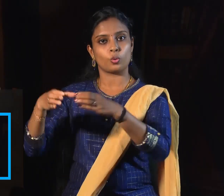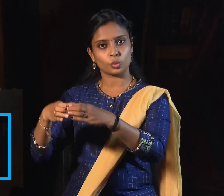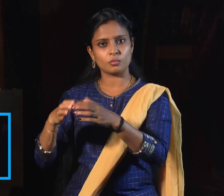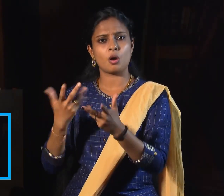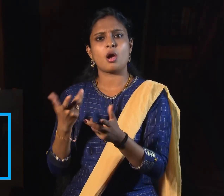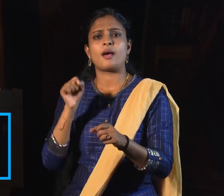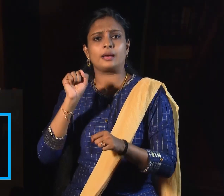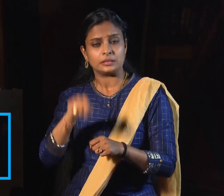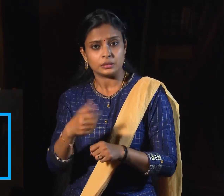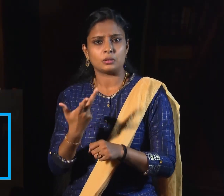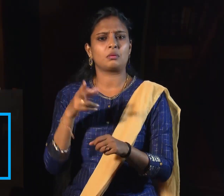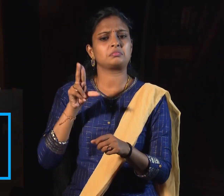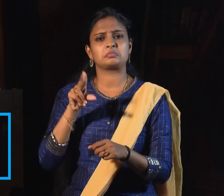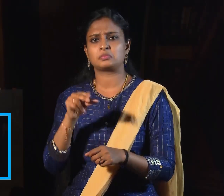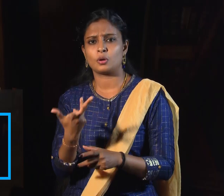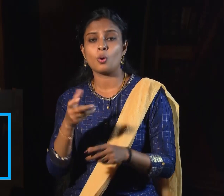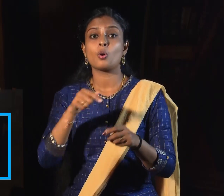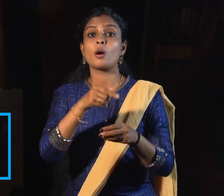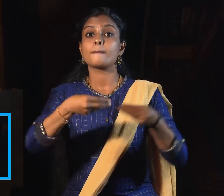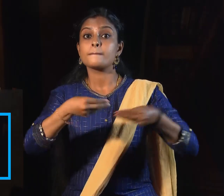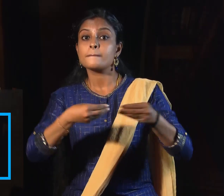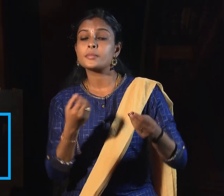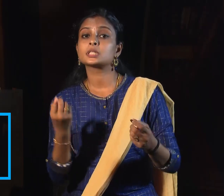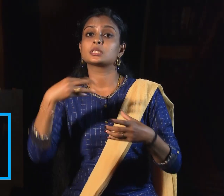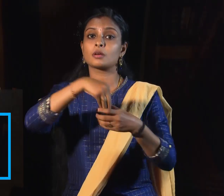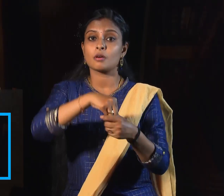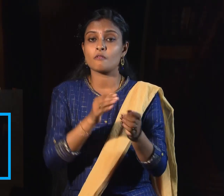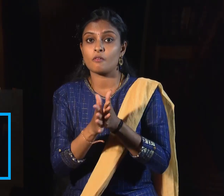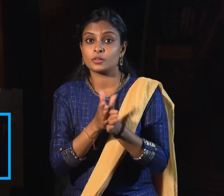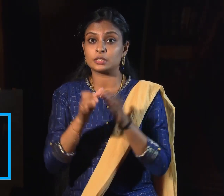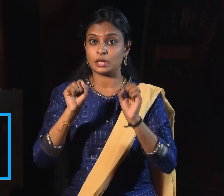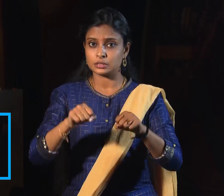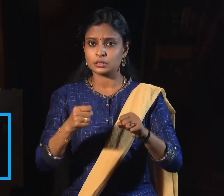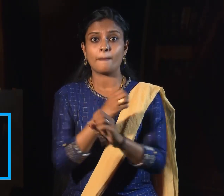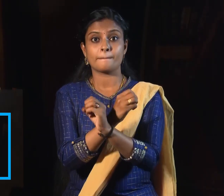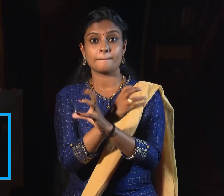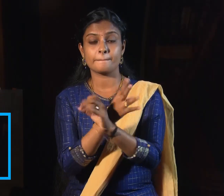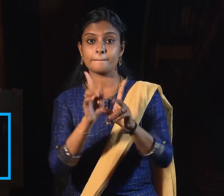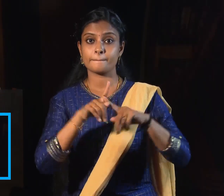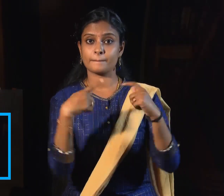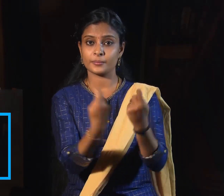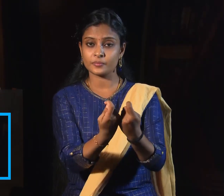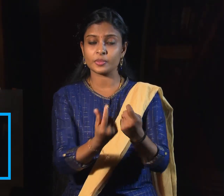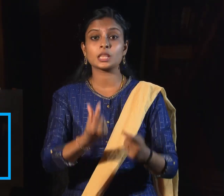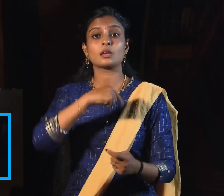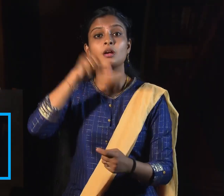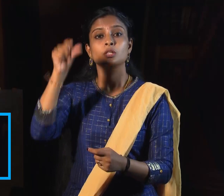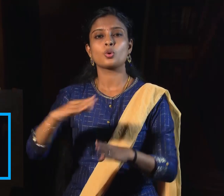an interest in the functioning of the business, such as the media, consumer protection groups,